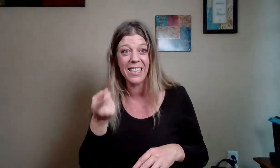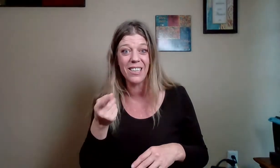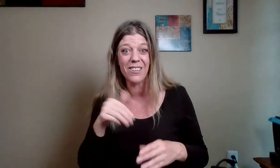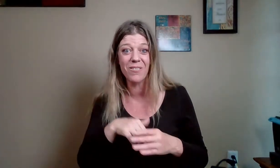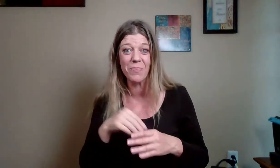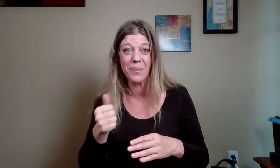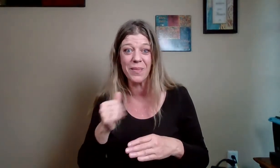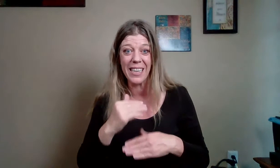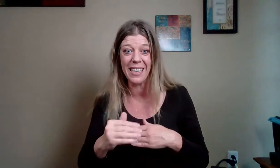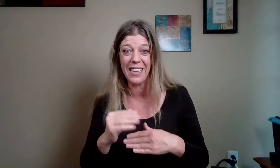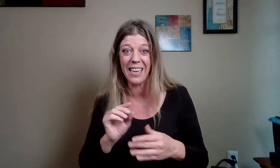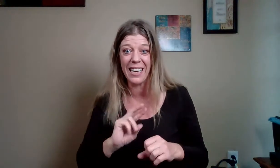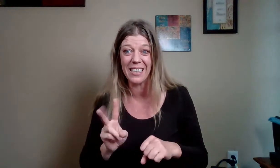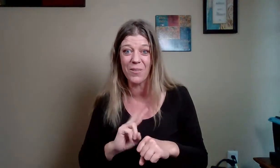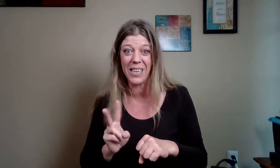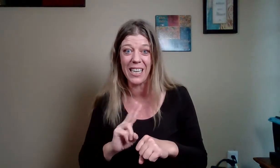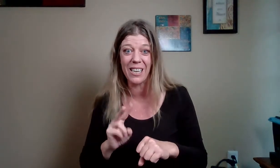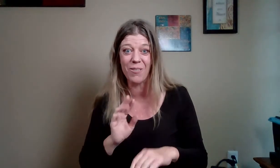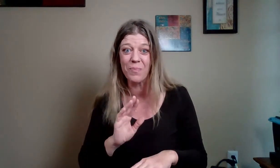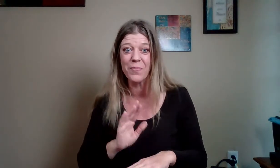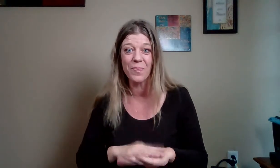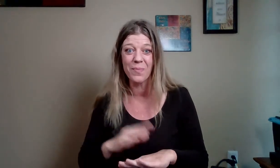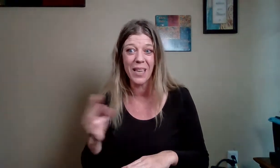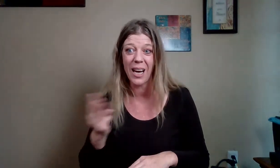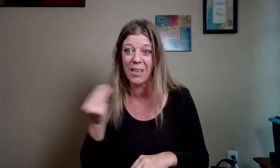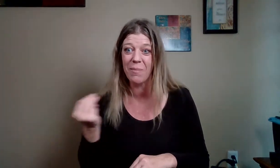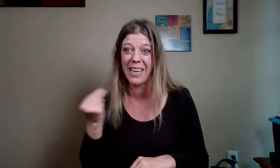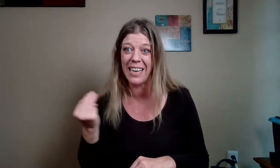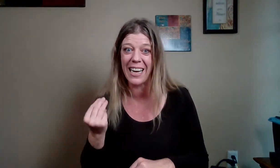see you in the next video on Monday.